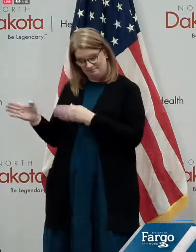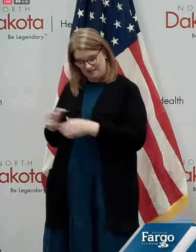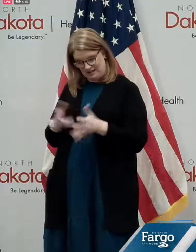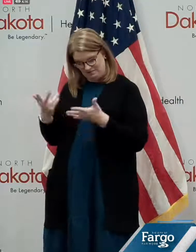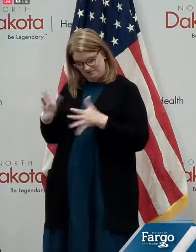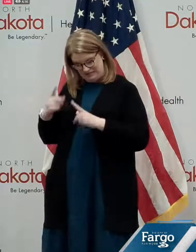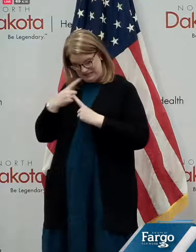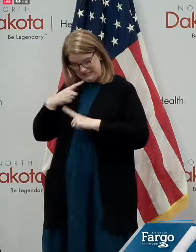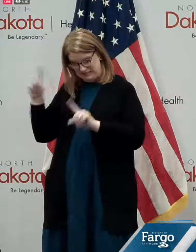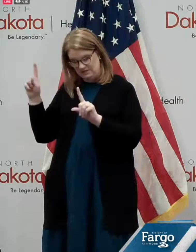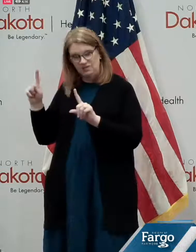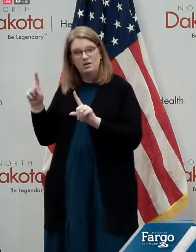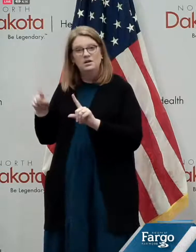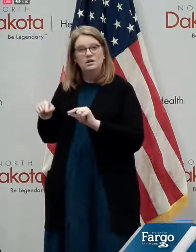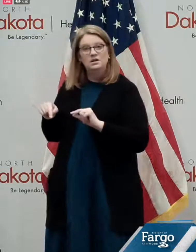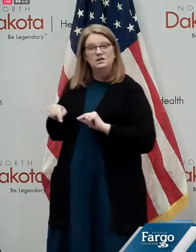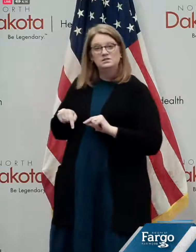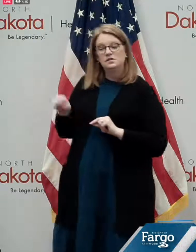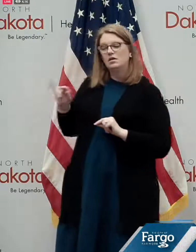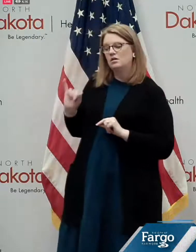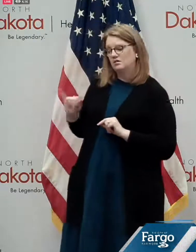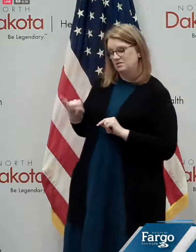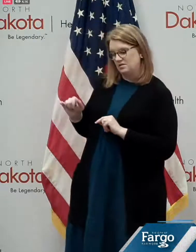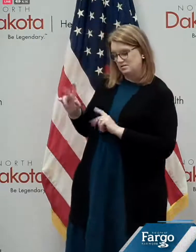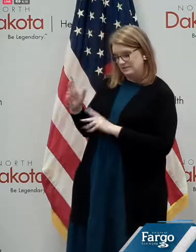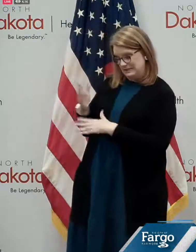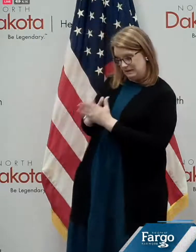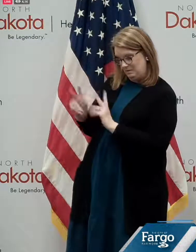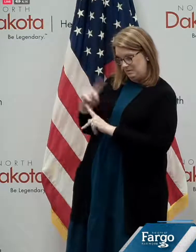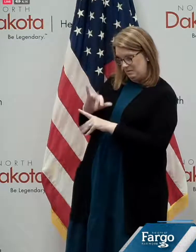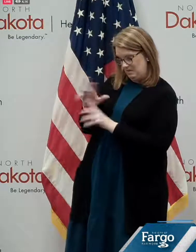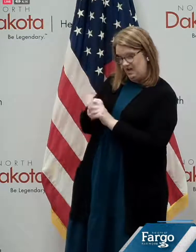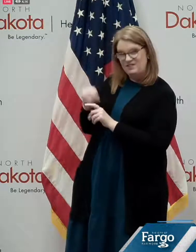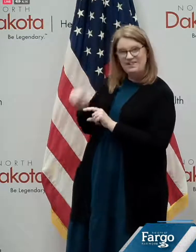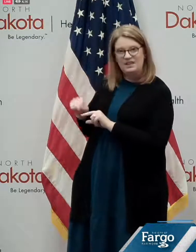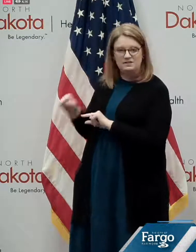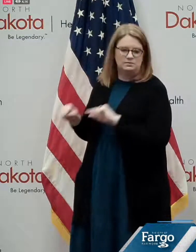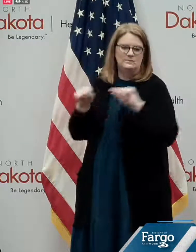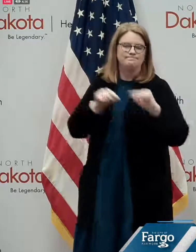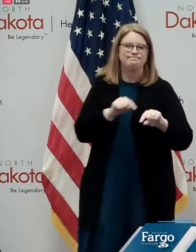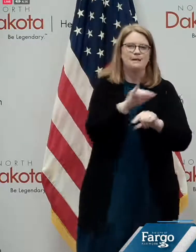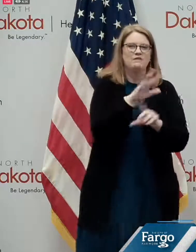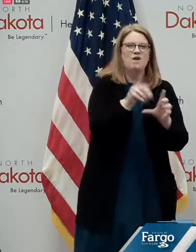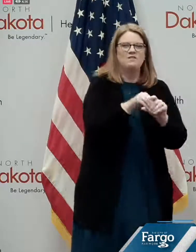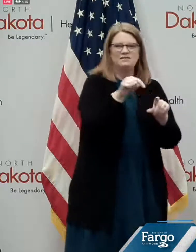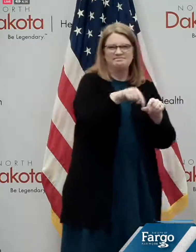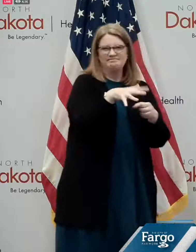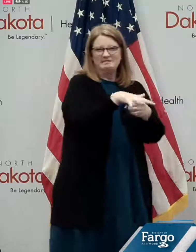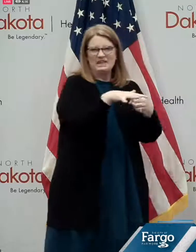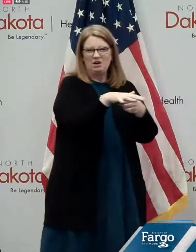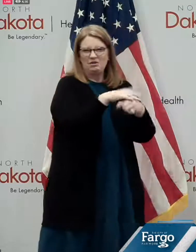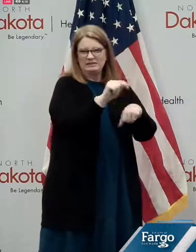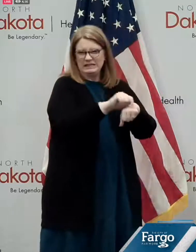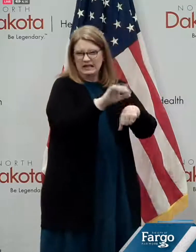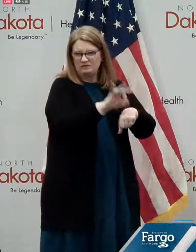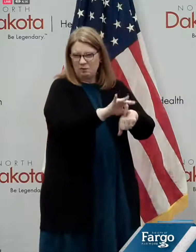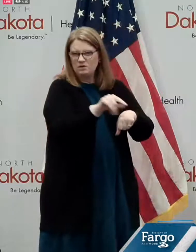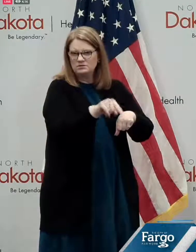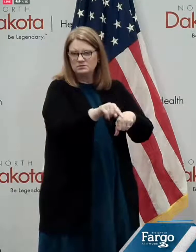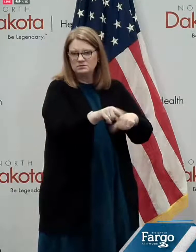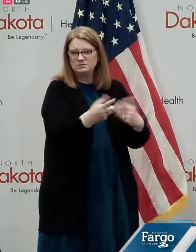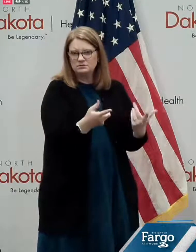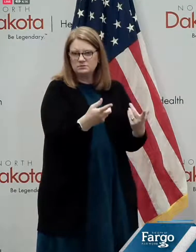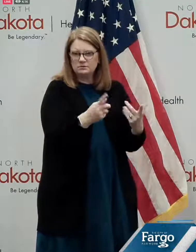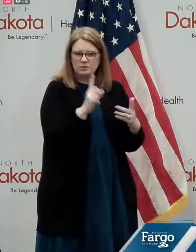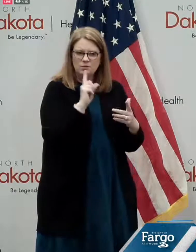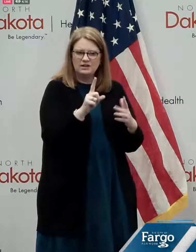we'll have some people on this task force with experience from that one, and so that will help us get sort of a leg up as we